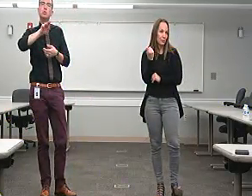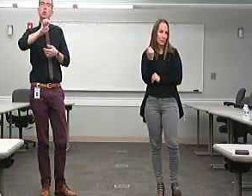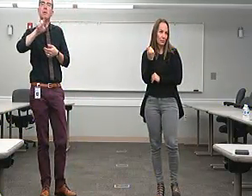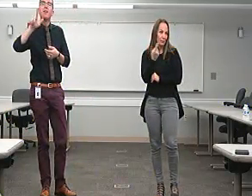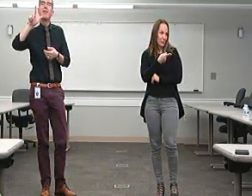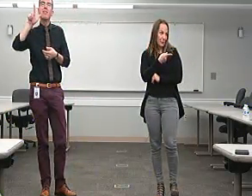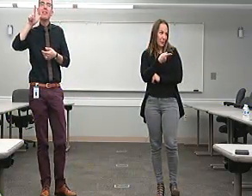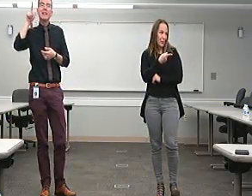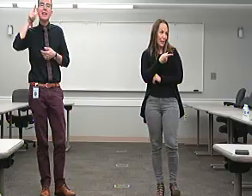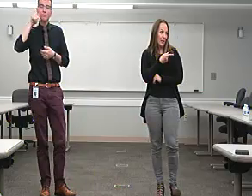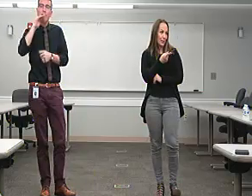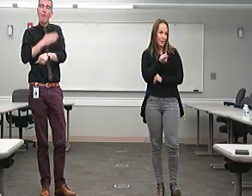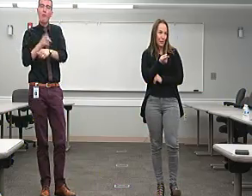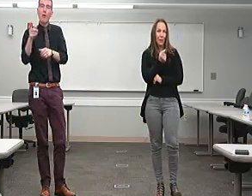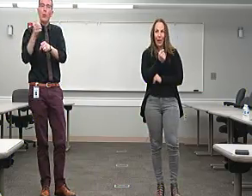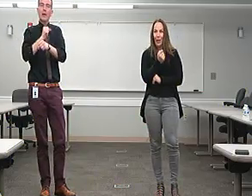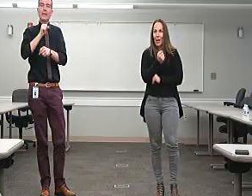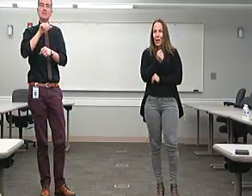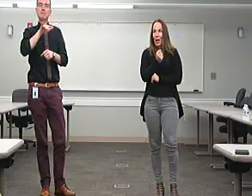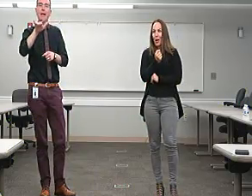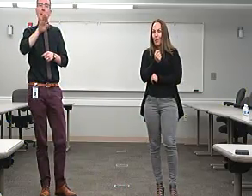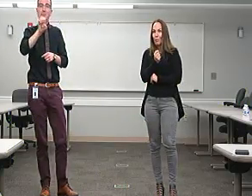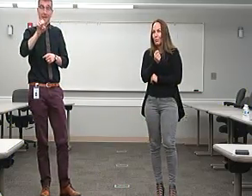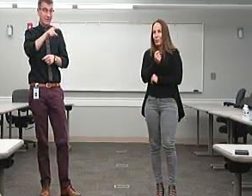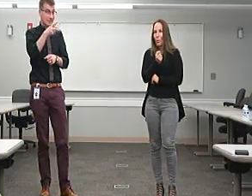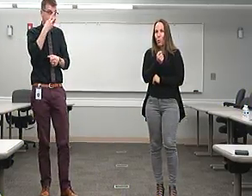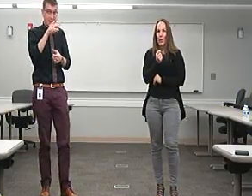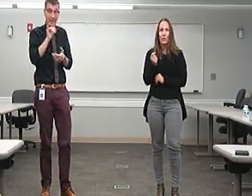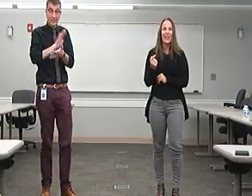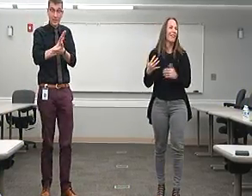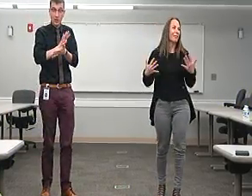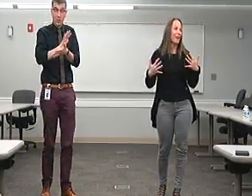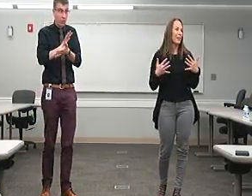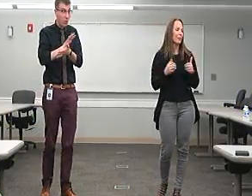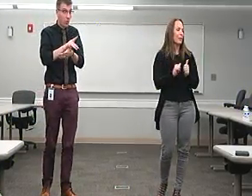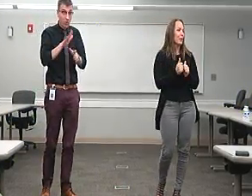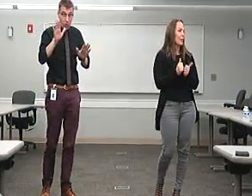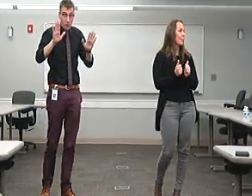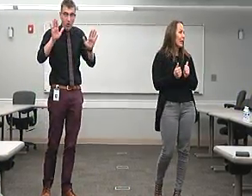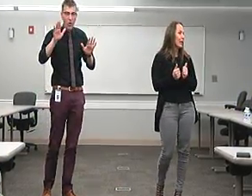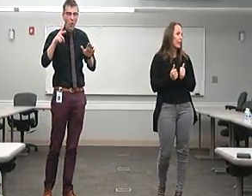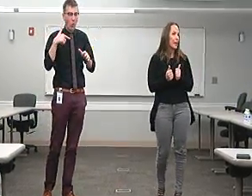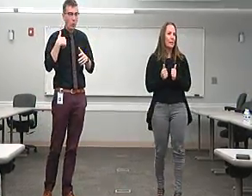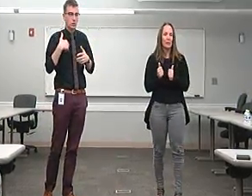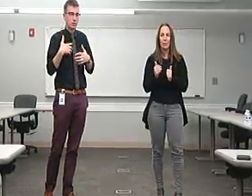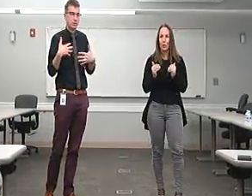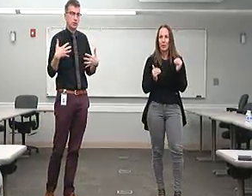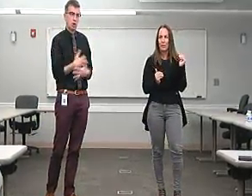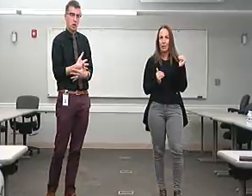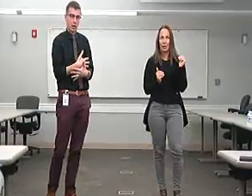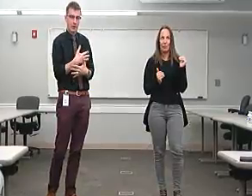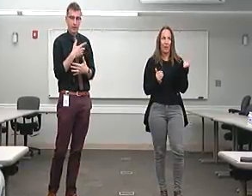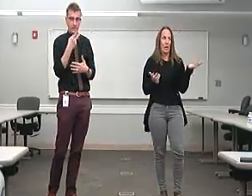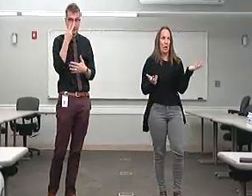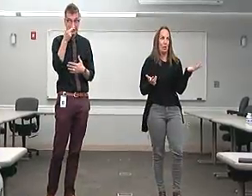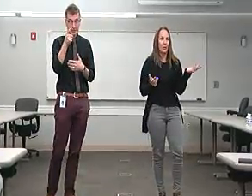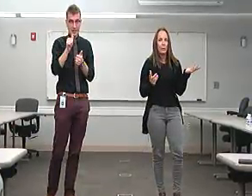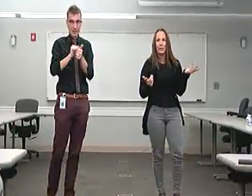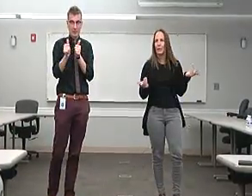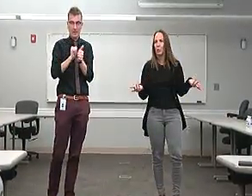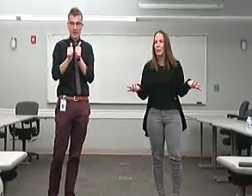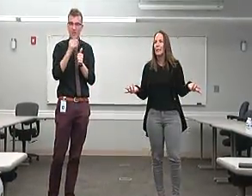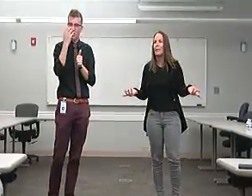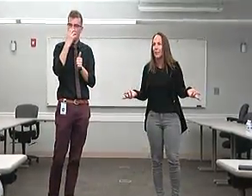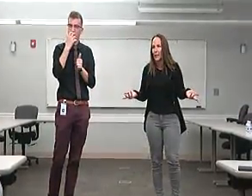seen it? Yeah. We were terrified for Leah to compete because it wasn't fair. Leah was the only deaf